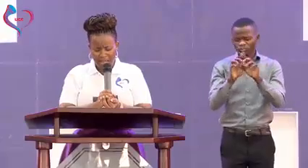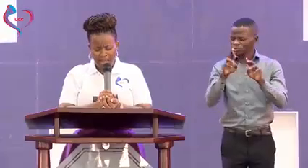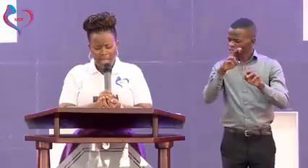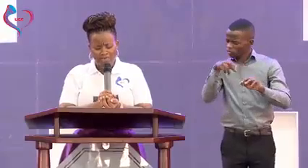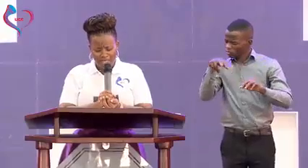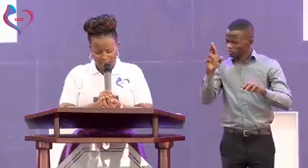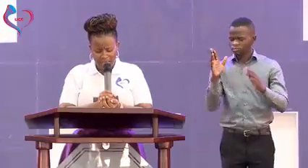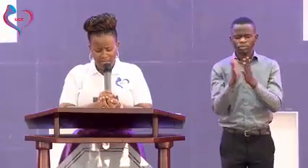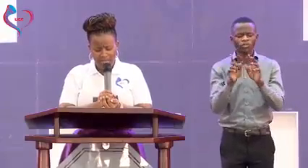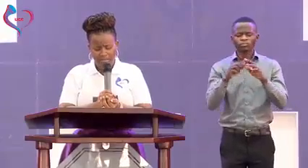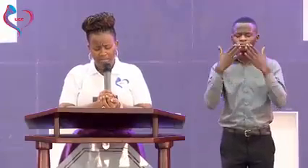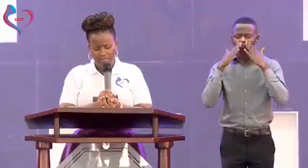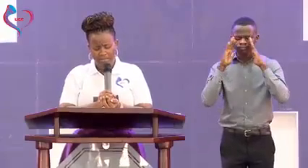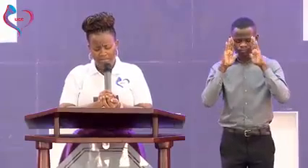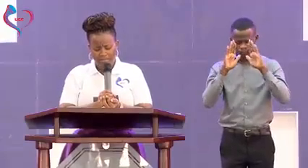corrected and